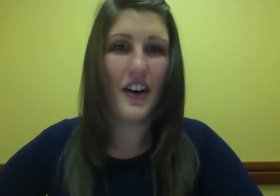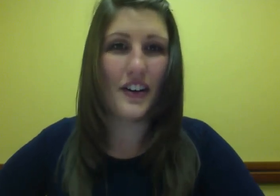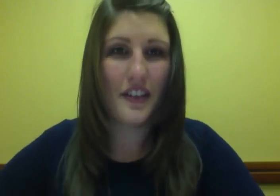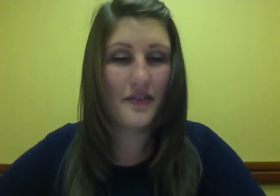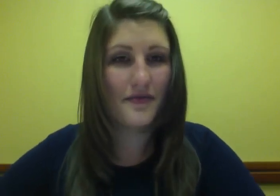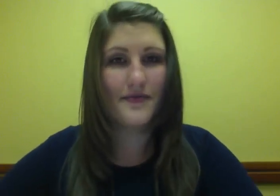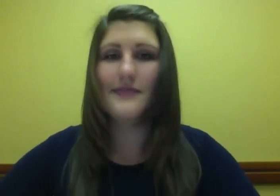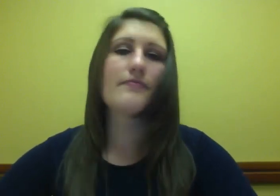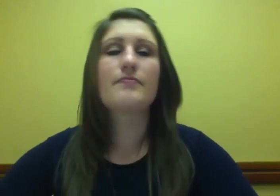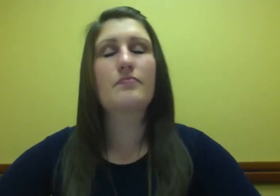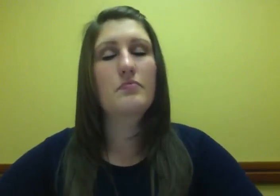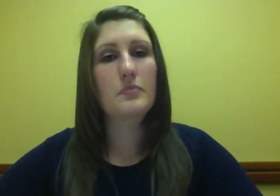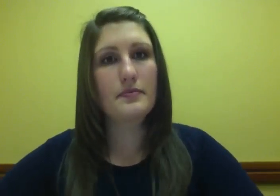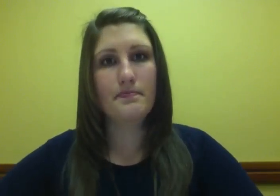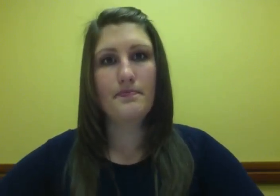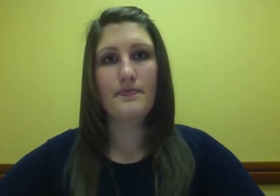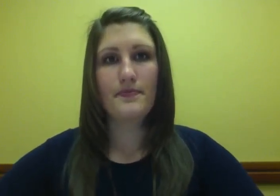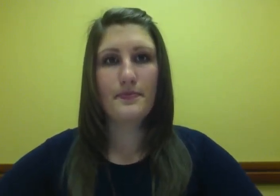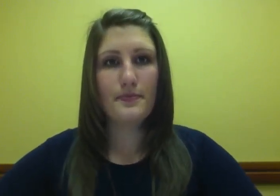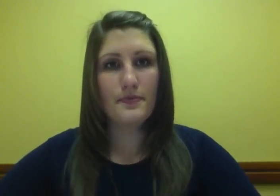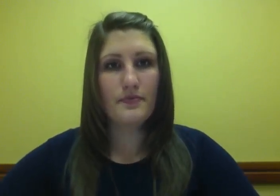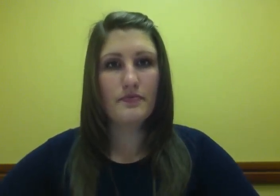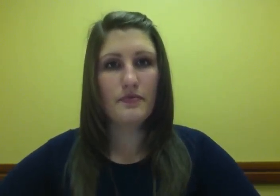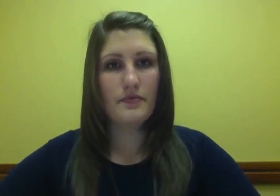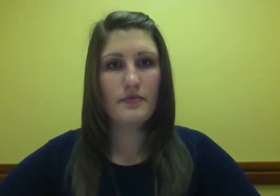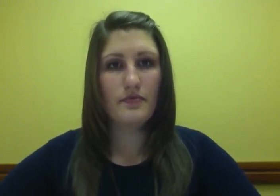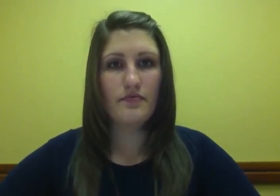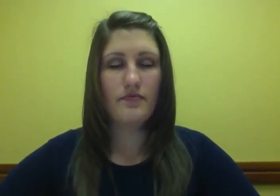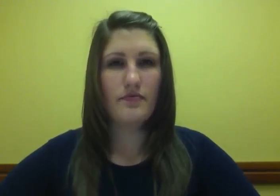Odd. What is your favorite wild animal?